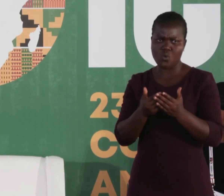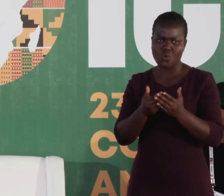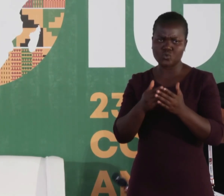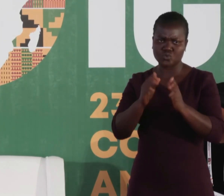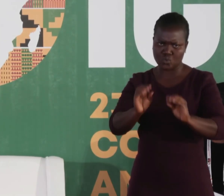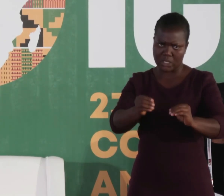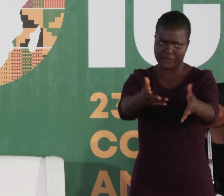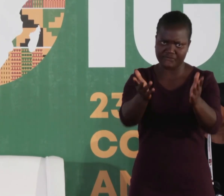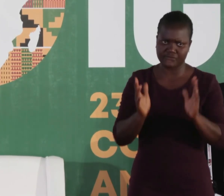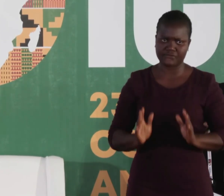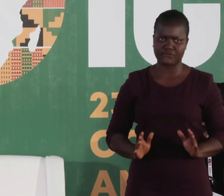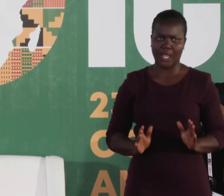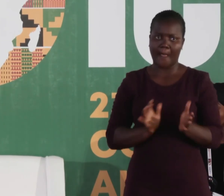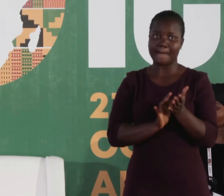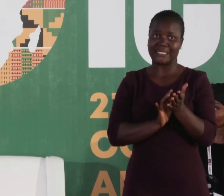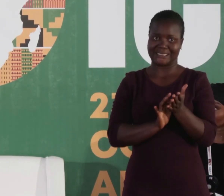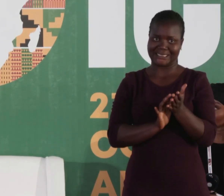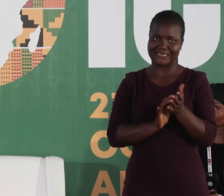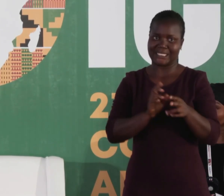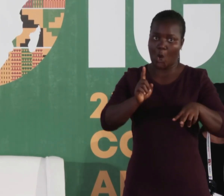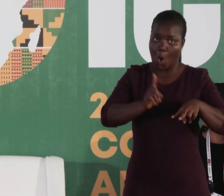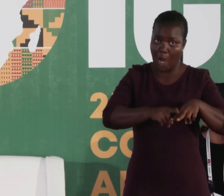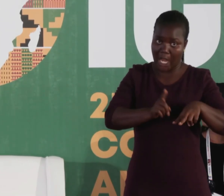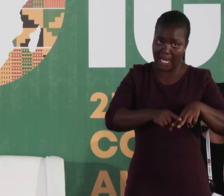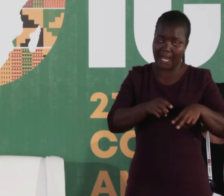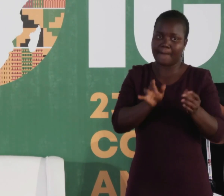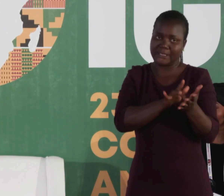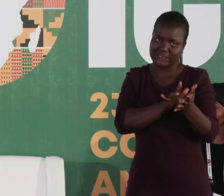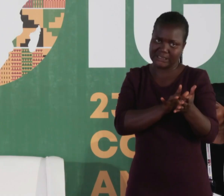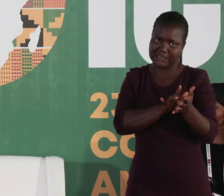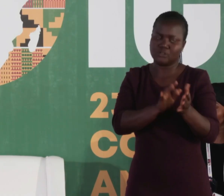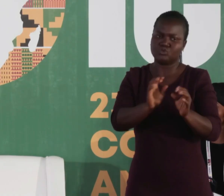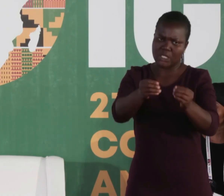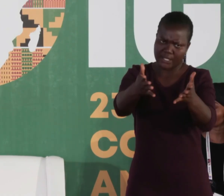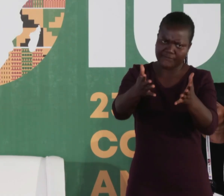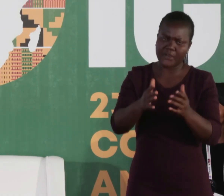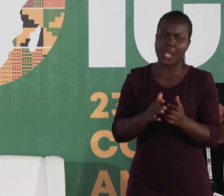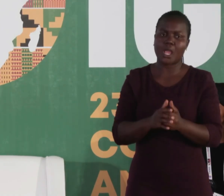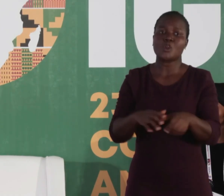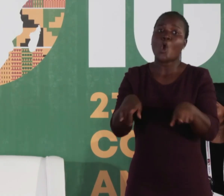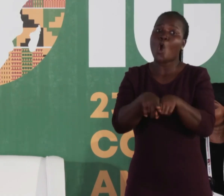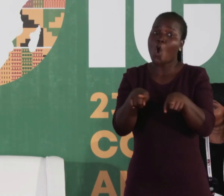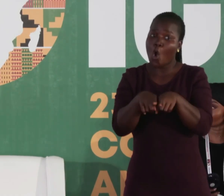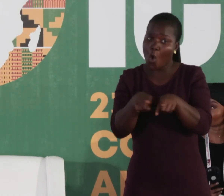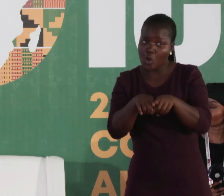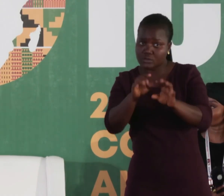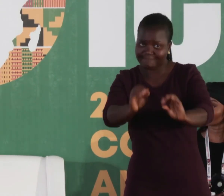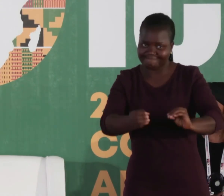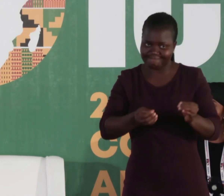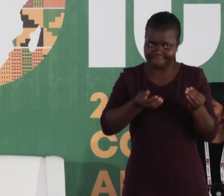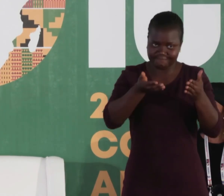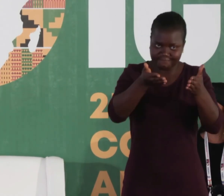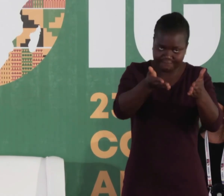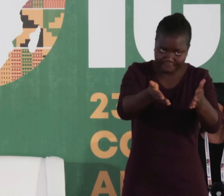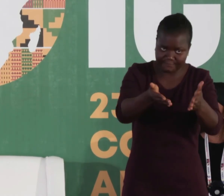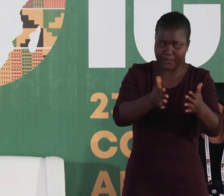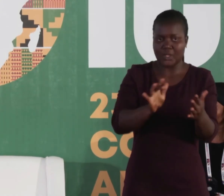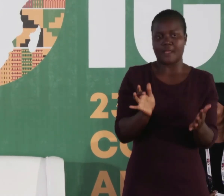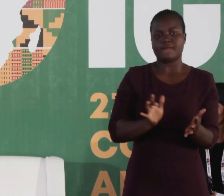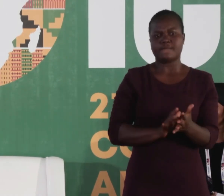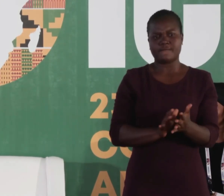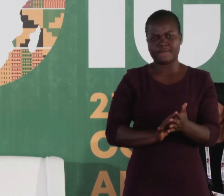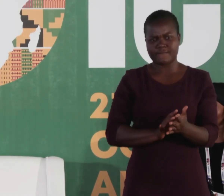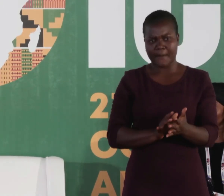to both female sex workers and pharmacists. And also providing the option of pharmacy refills was